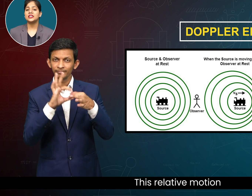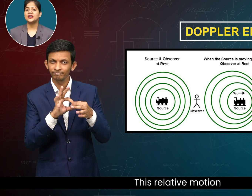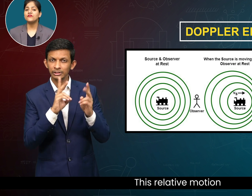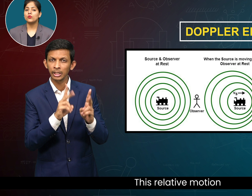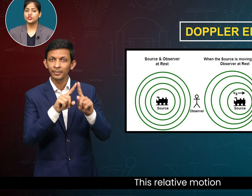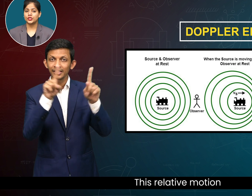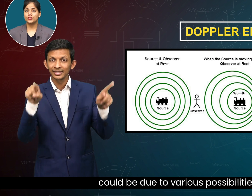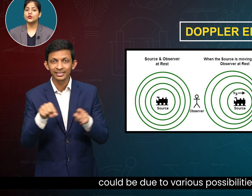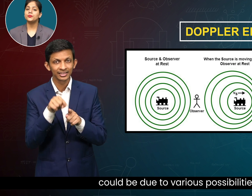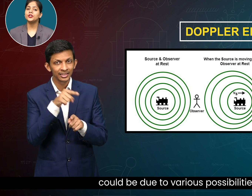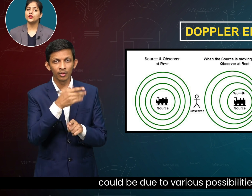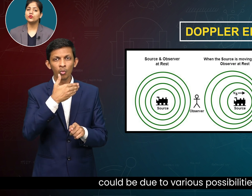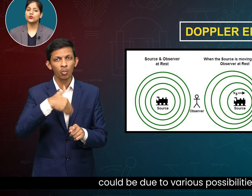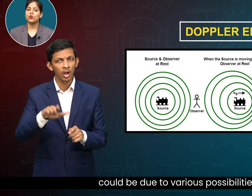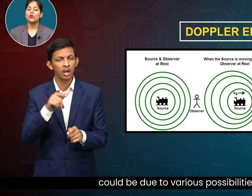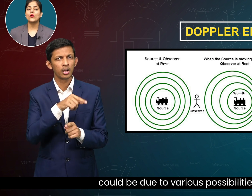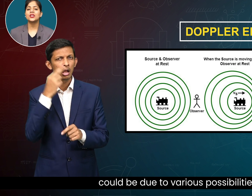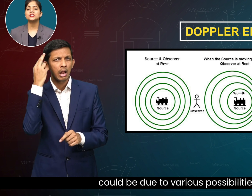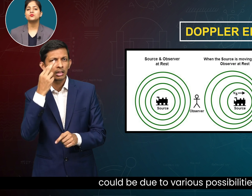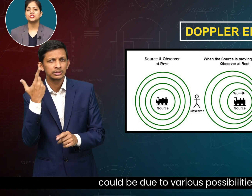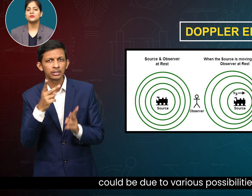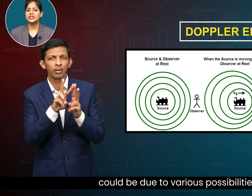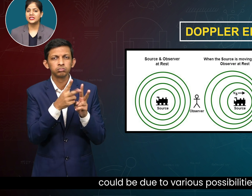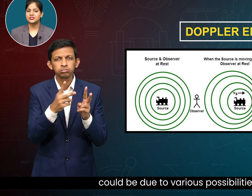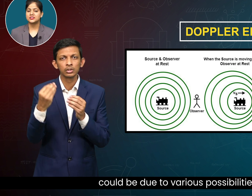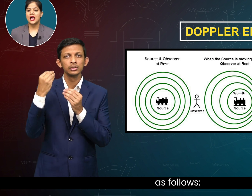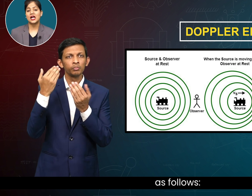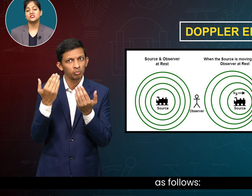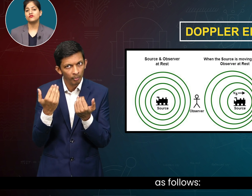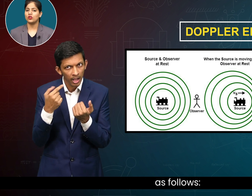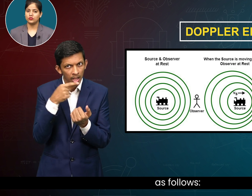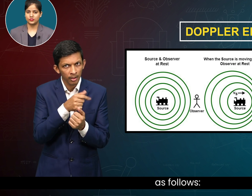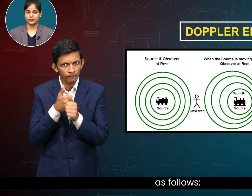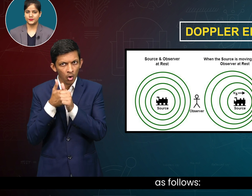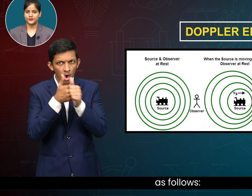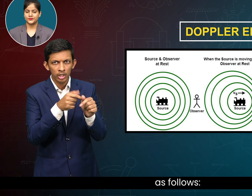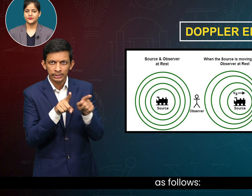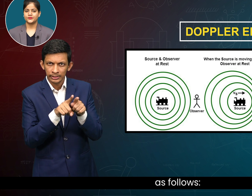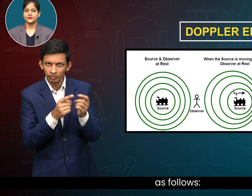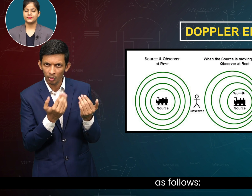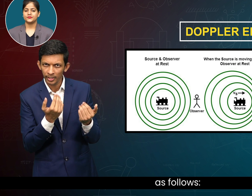This relative motion could be due to various possibilities as follows.